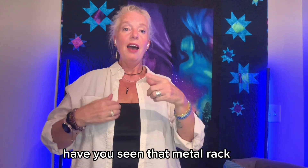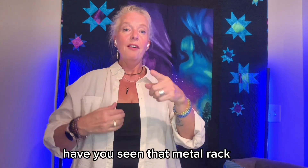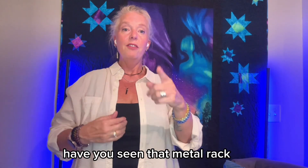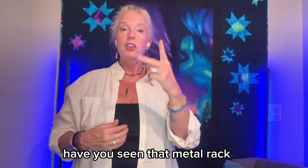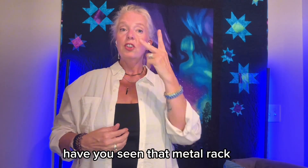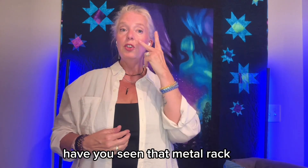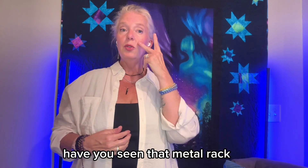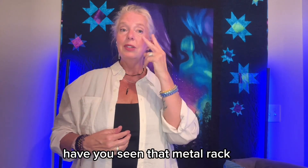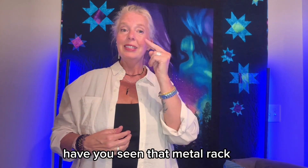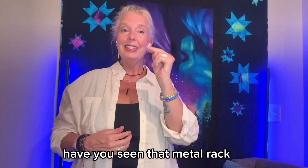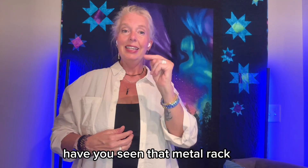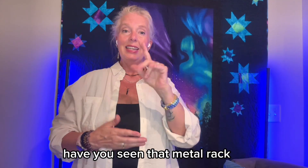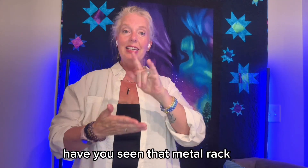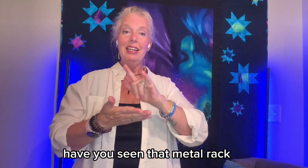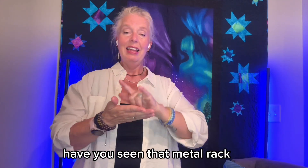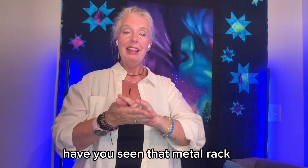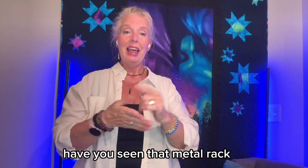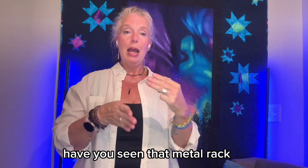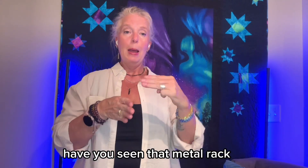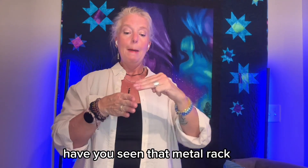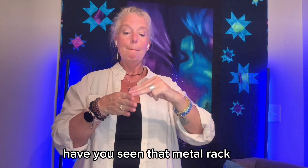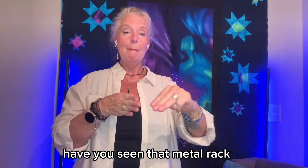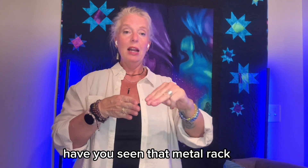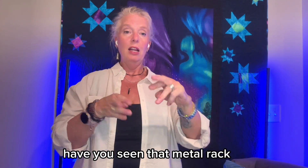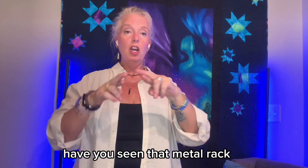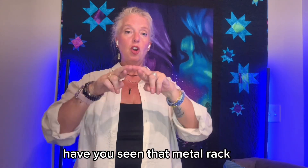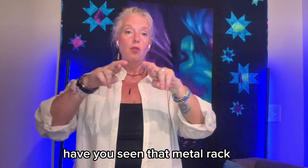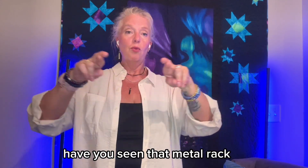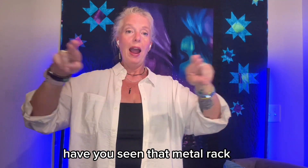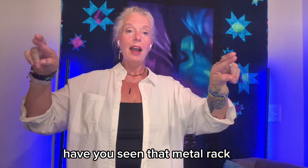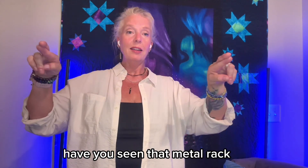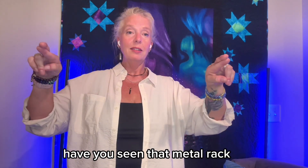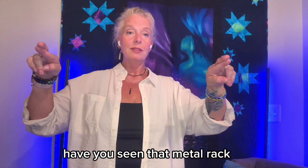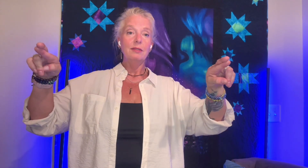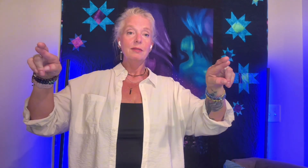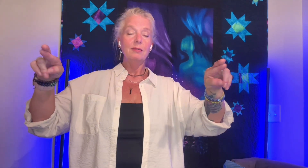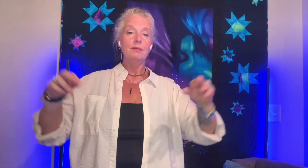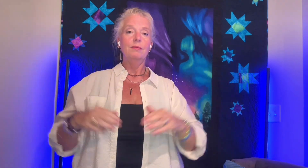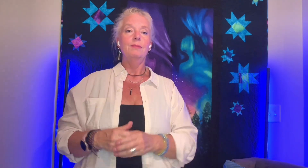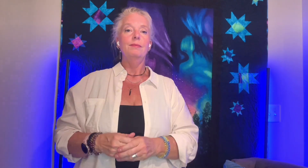Have you seen that metal rack?